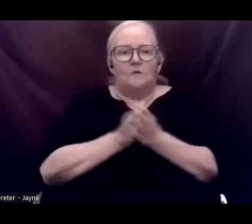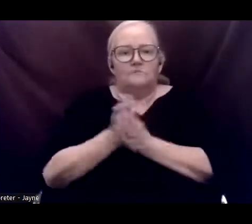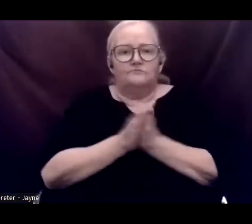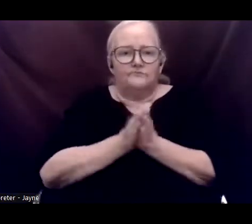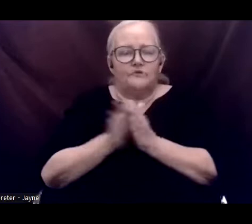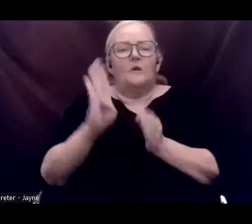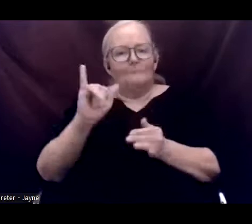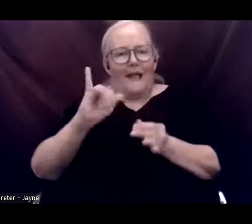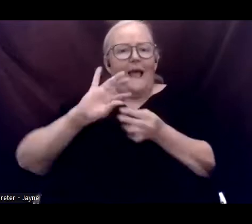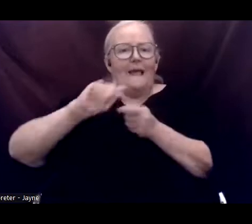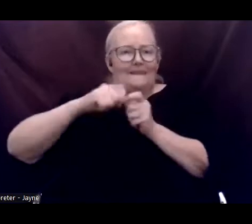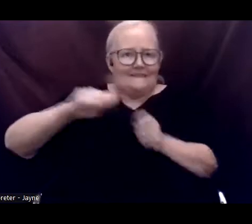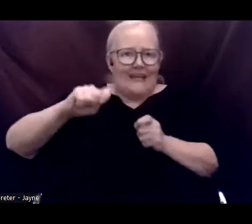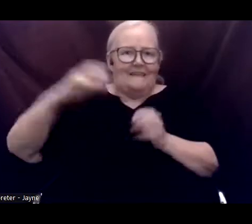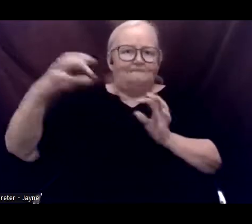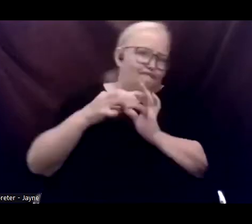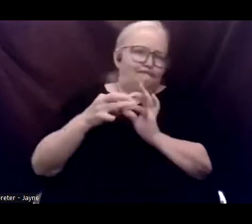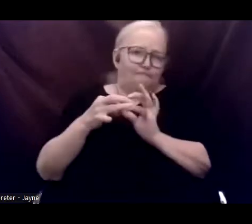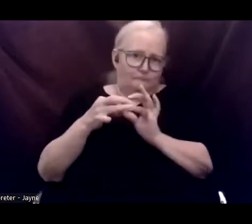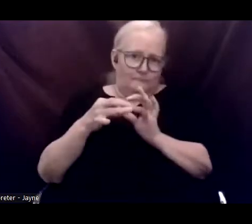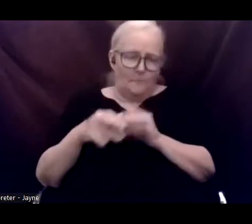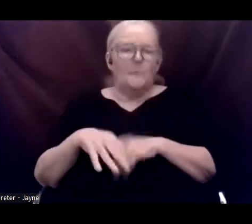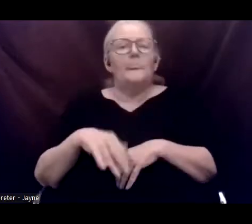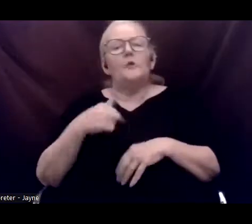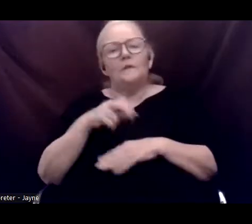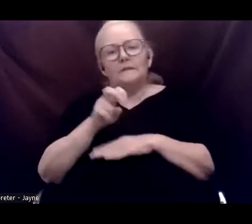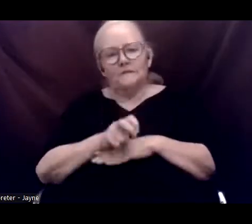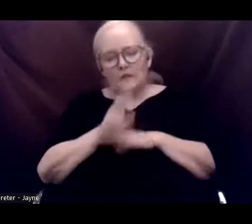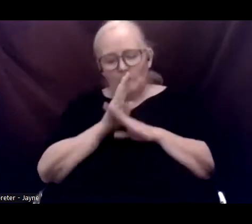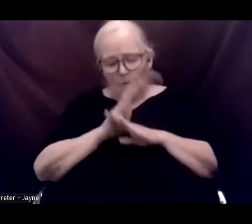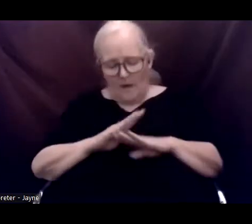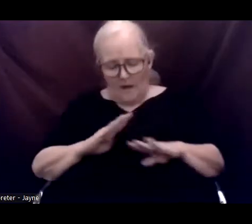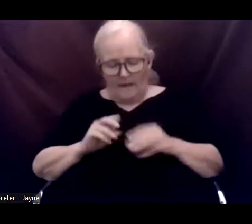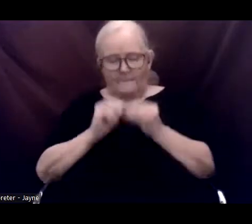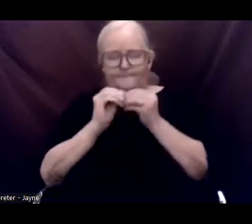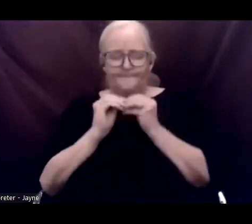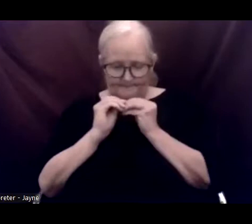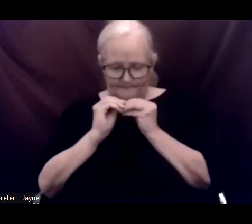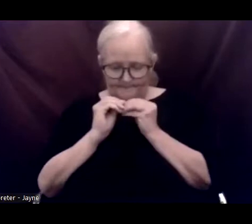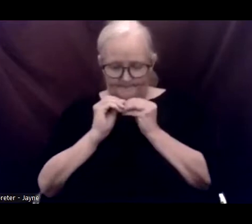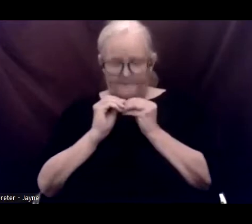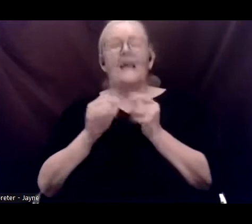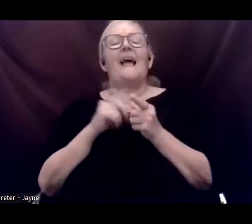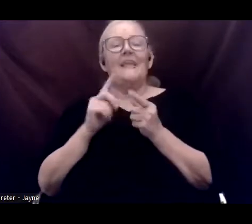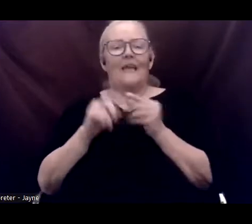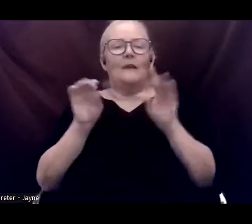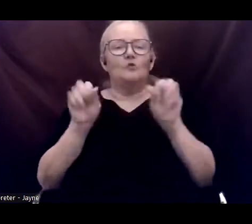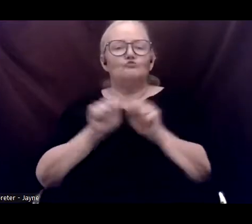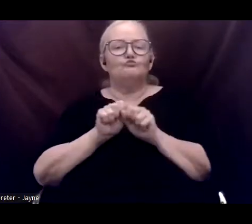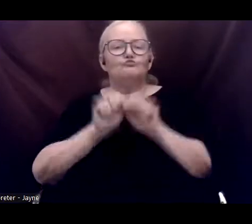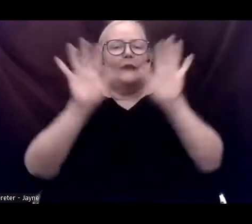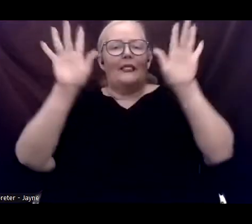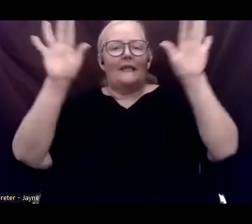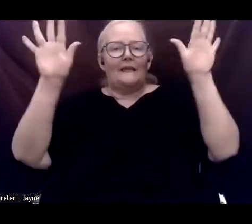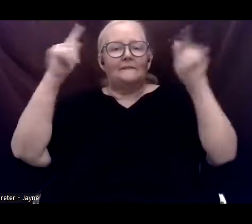Sit in silence for a moment, then release the elements and come back to our own